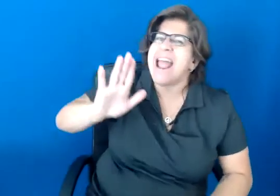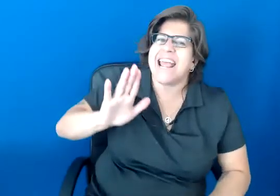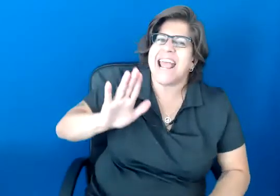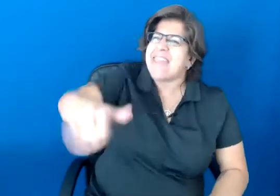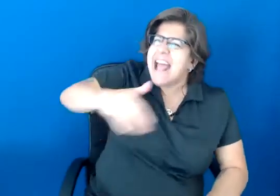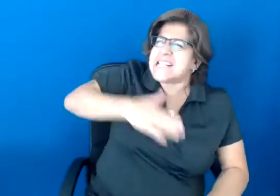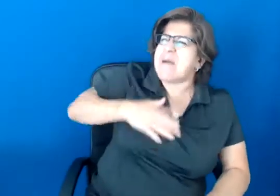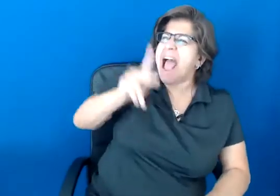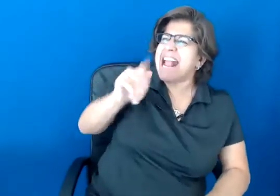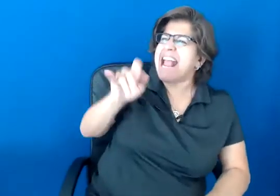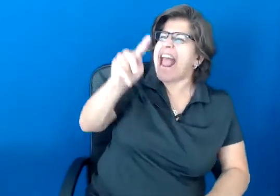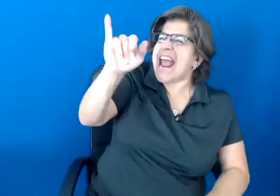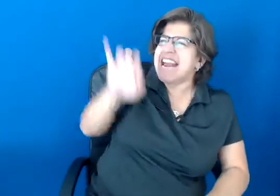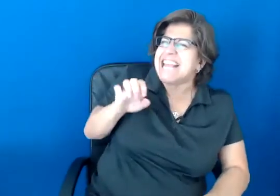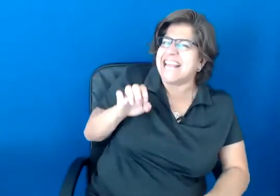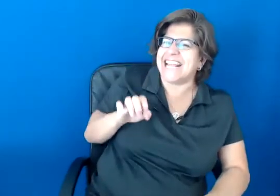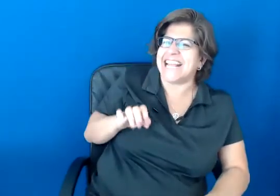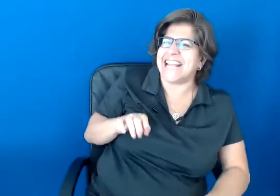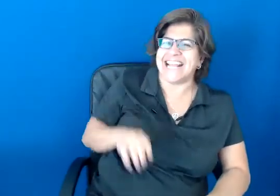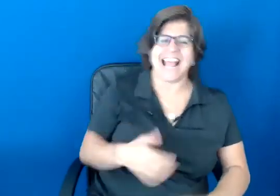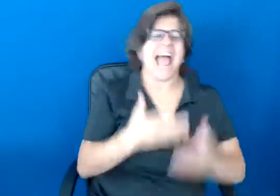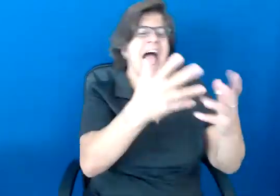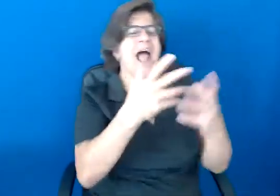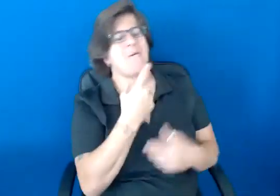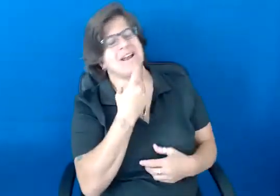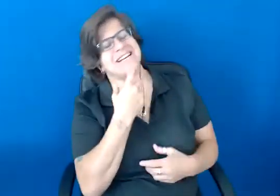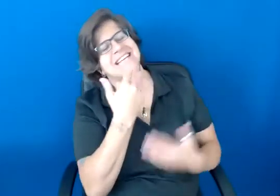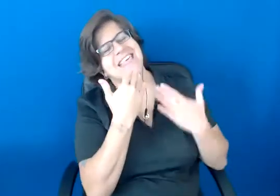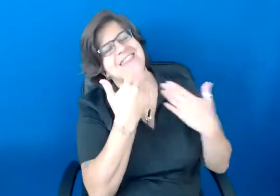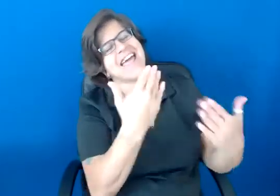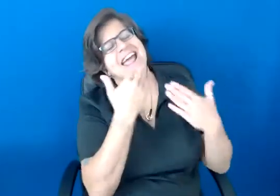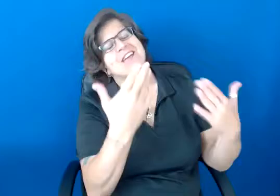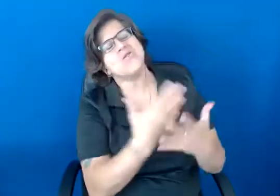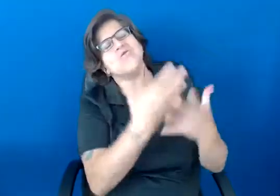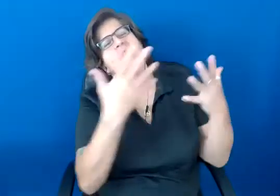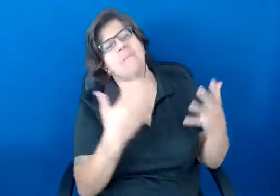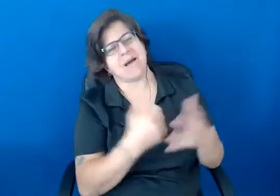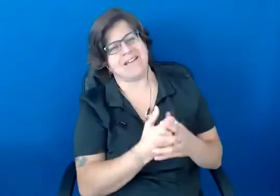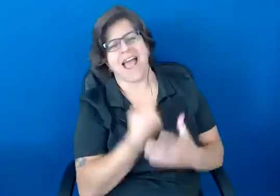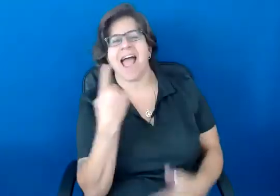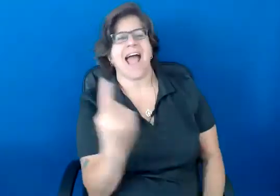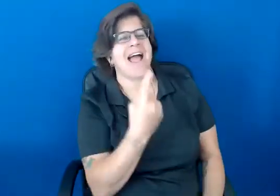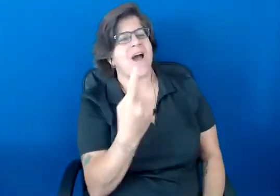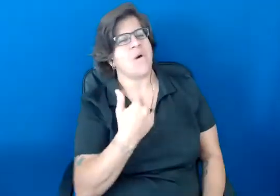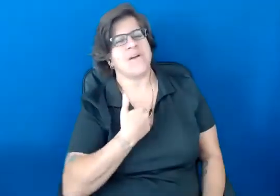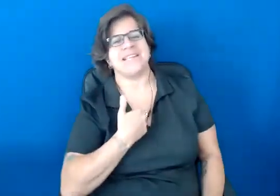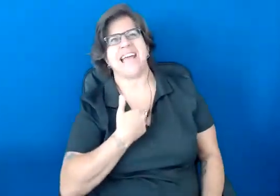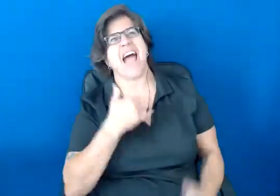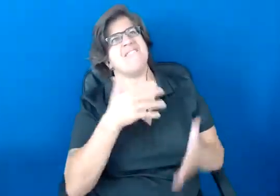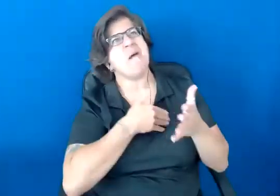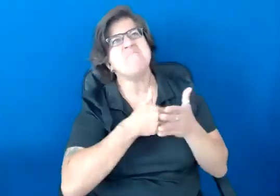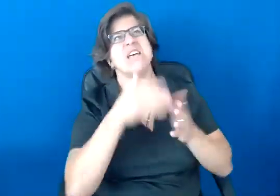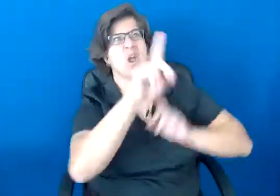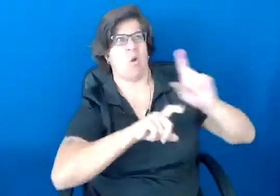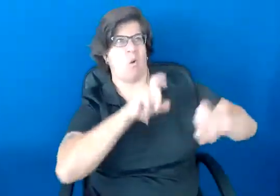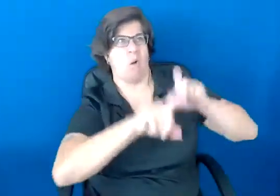my Katie. I just wanted to say thank you very much. I always have a million questions